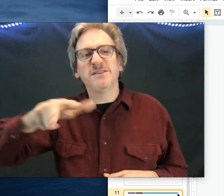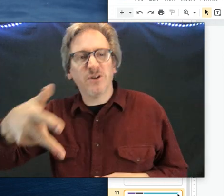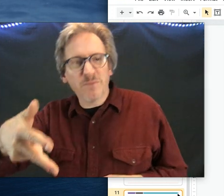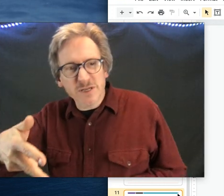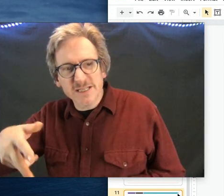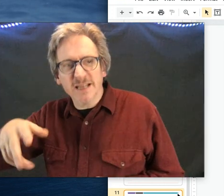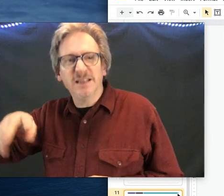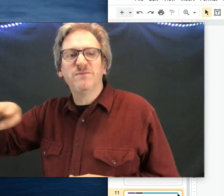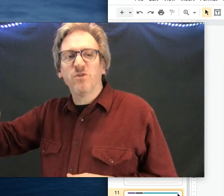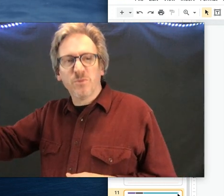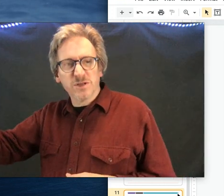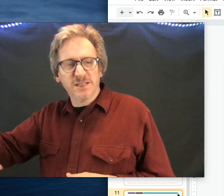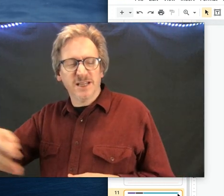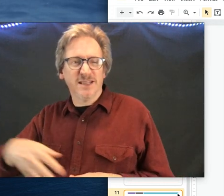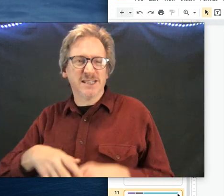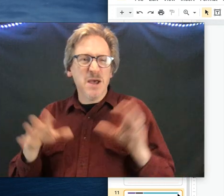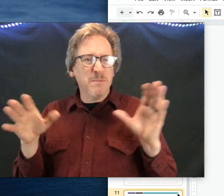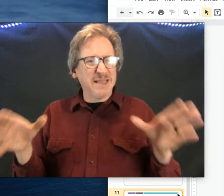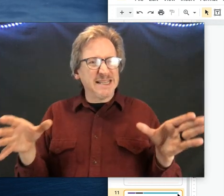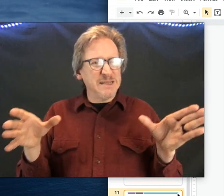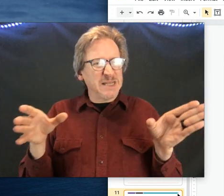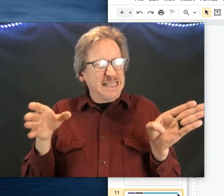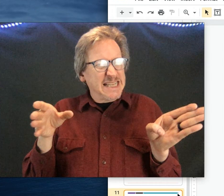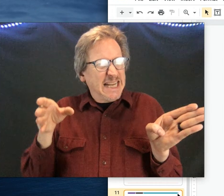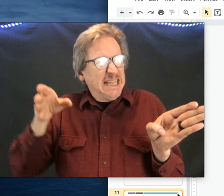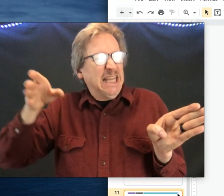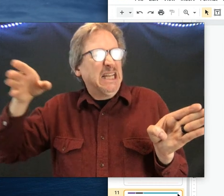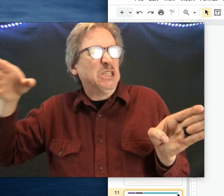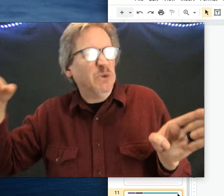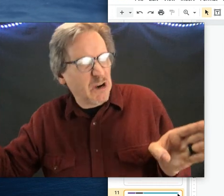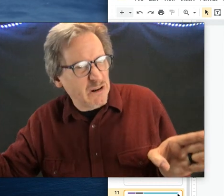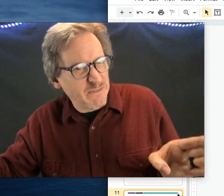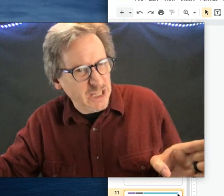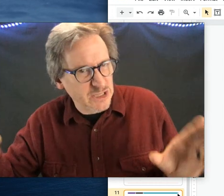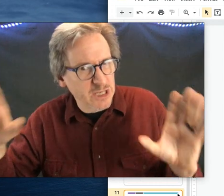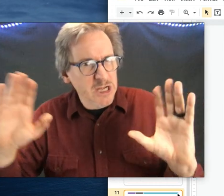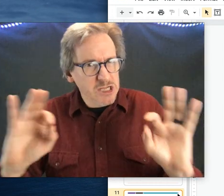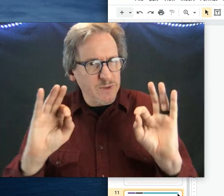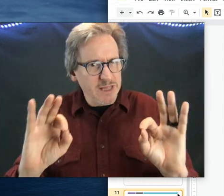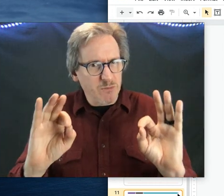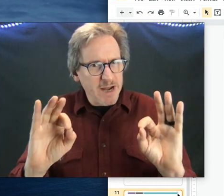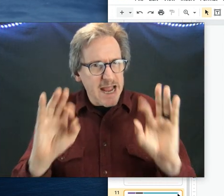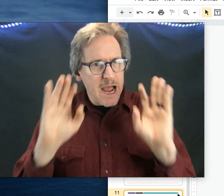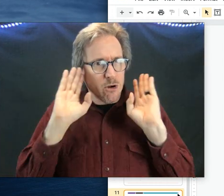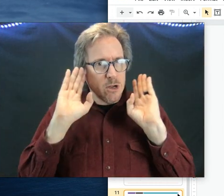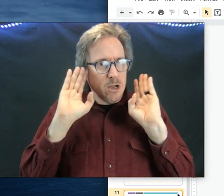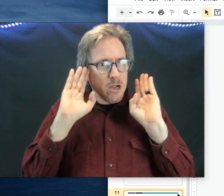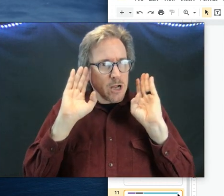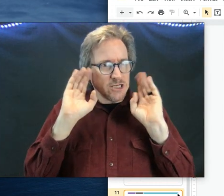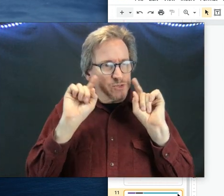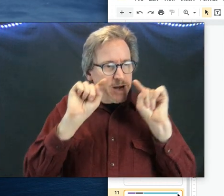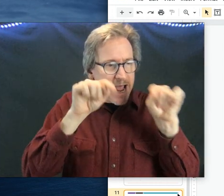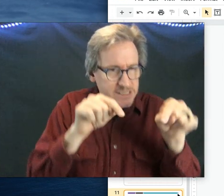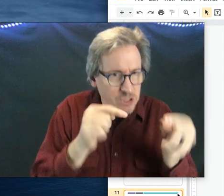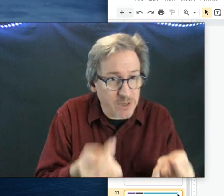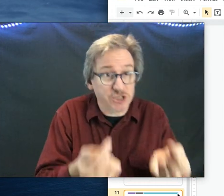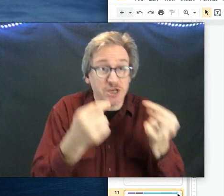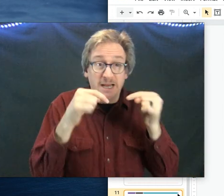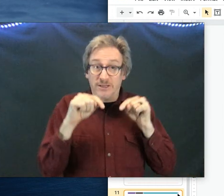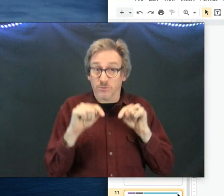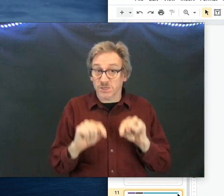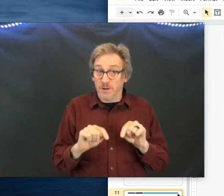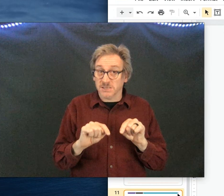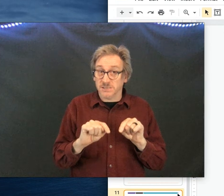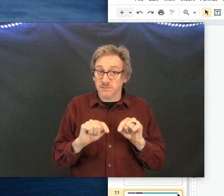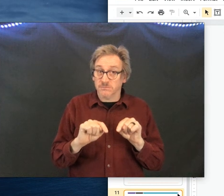said this, third person said this, fourth person said this. But that seems like it's getting a little too far afield. So I think right now, I just want to ask the question